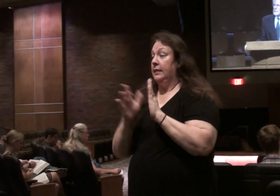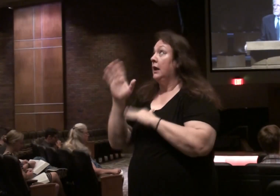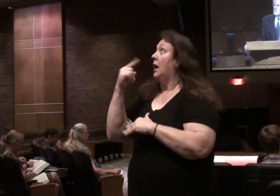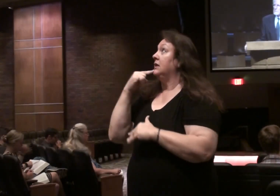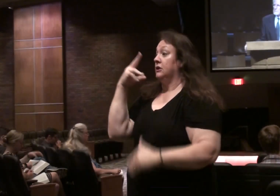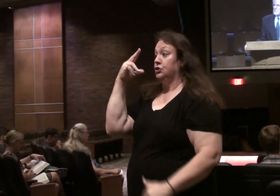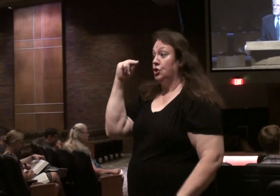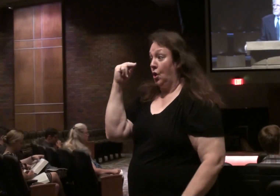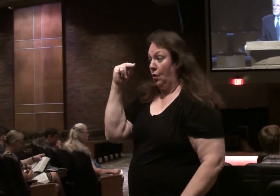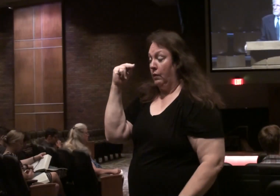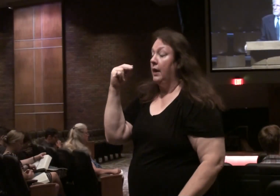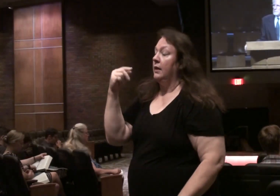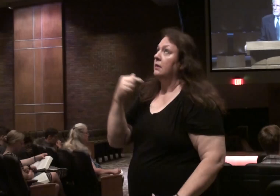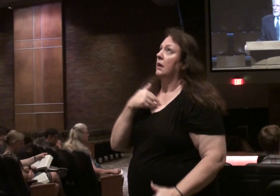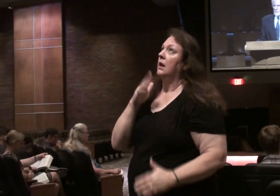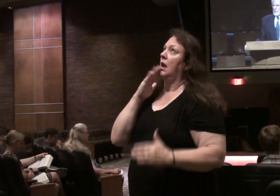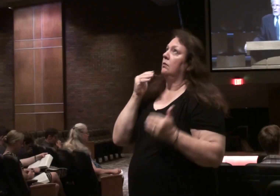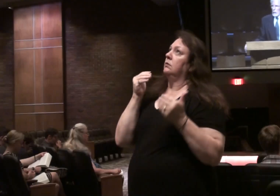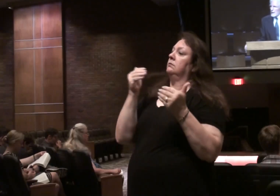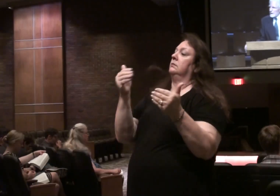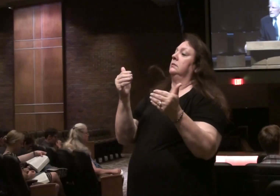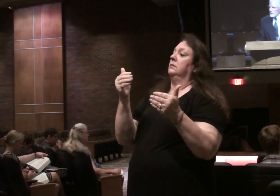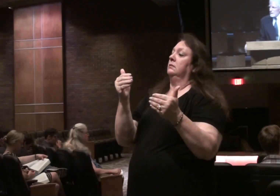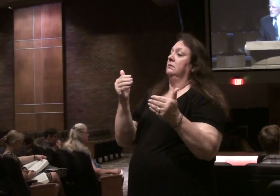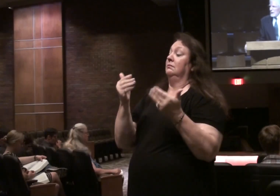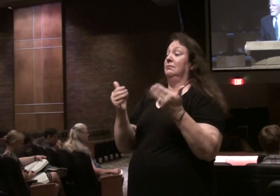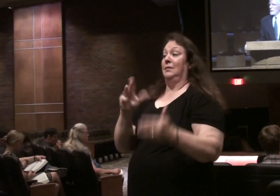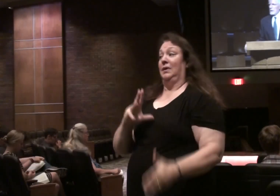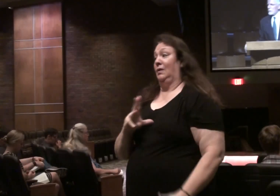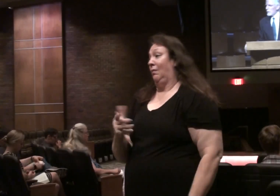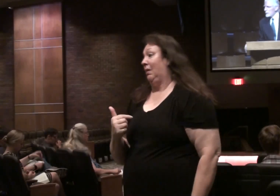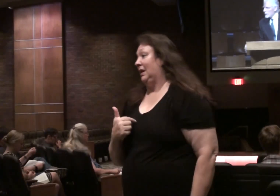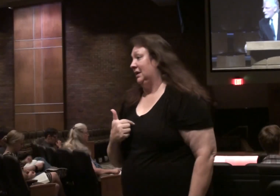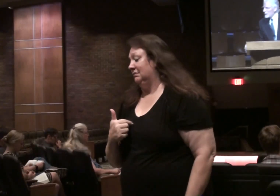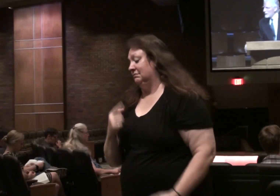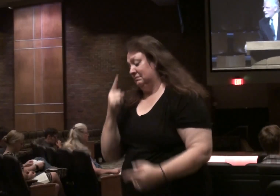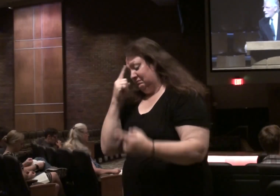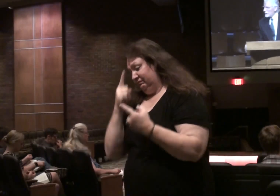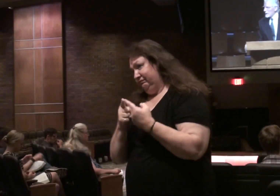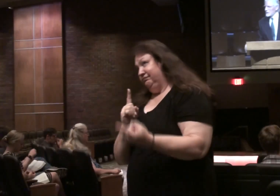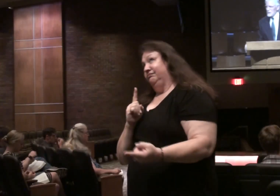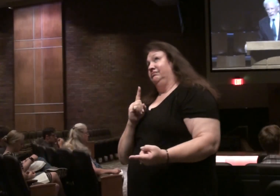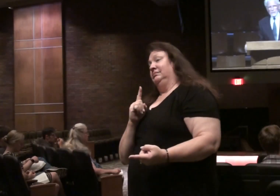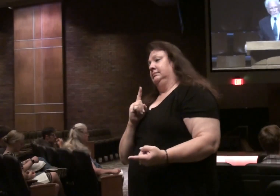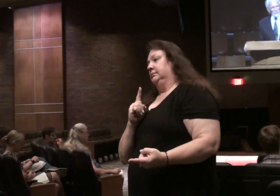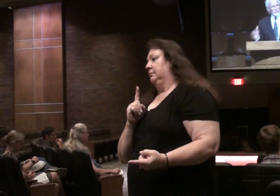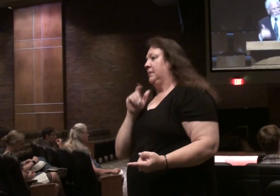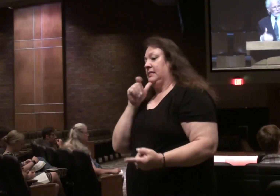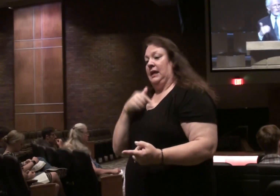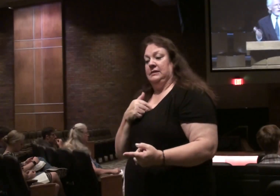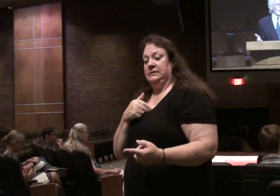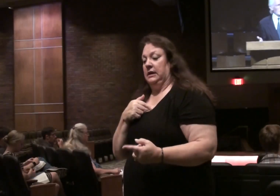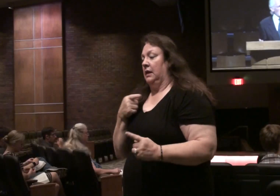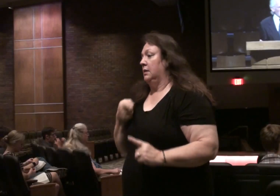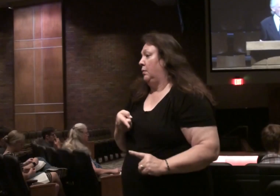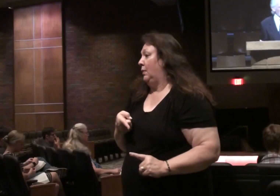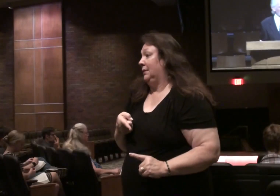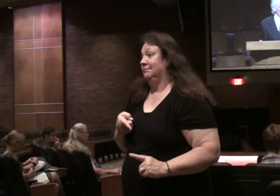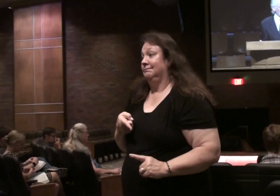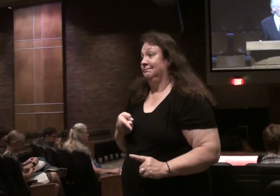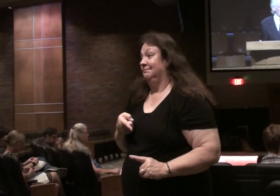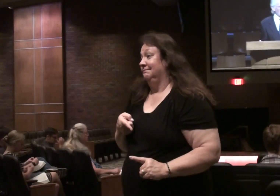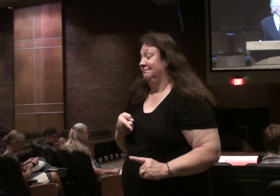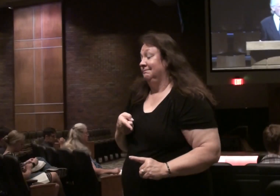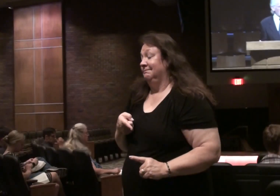will do it. I may not like it, I may not agree with it, but that's not the position that I am in.